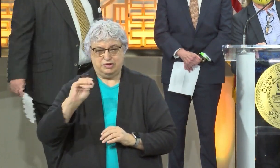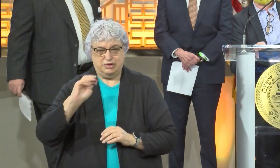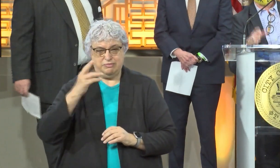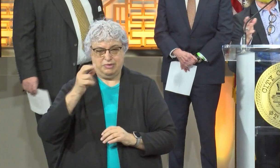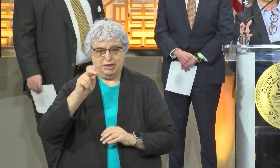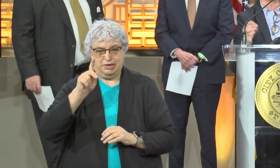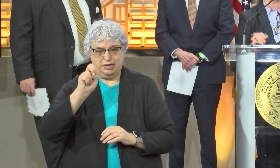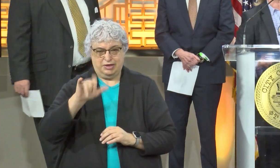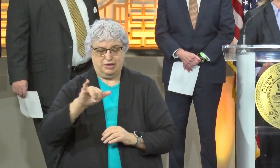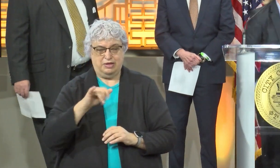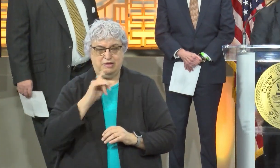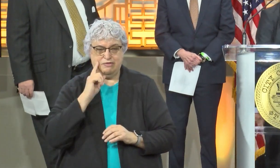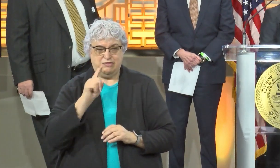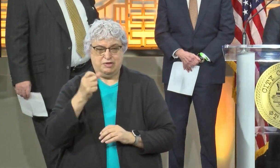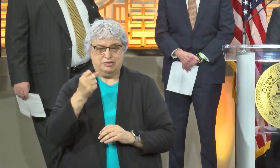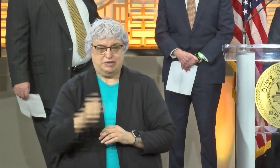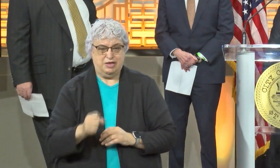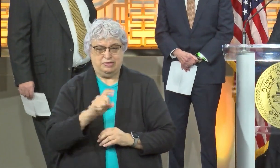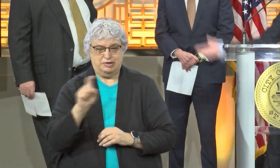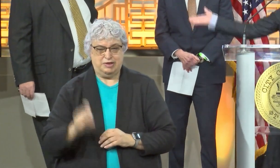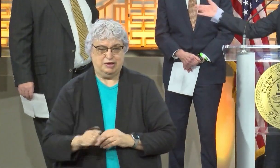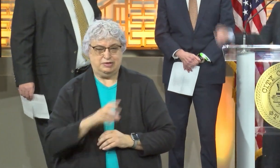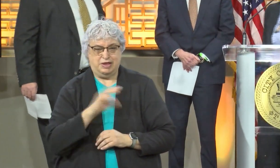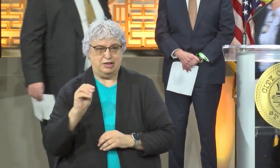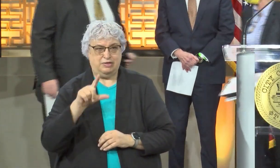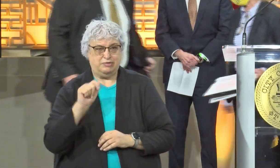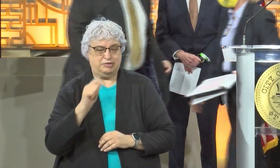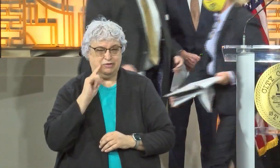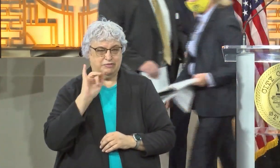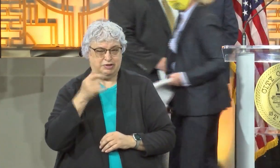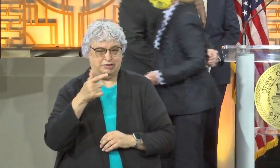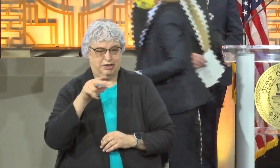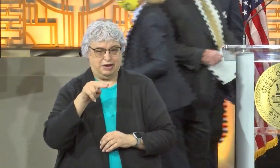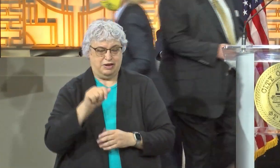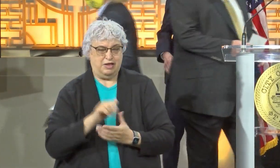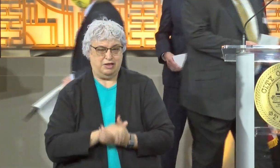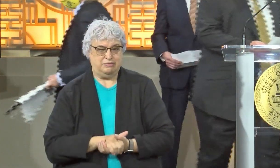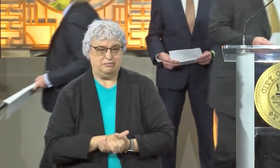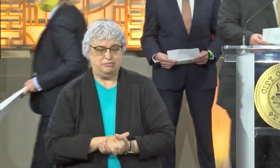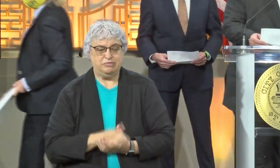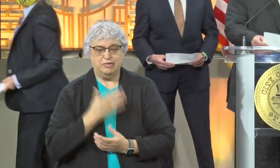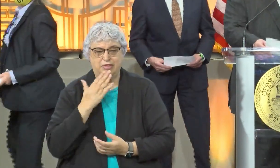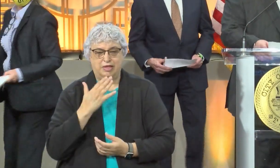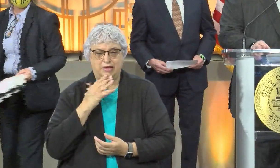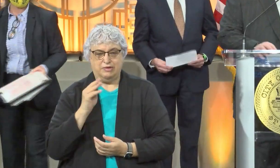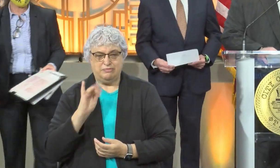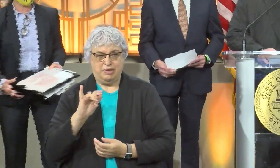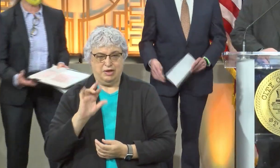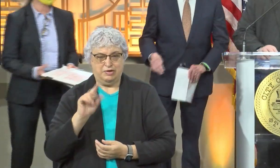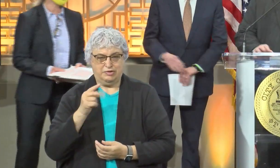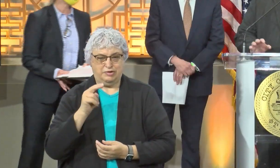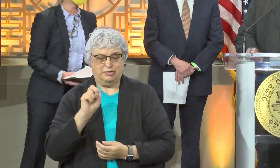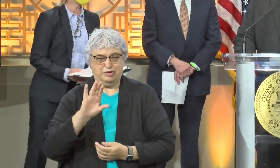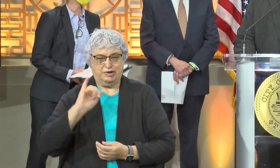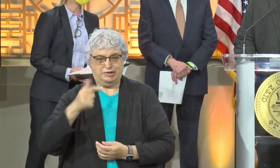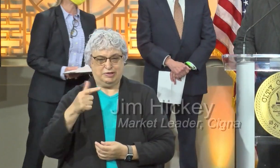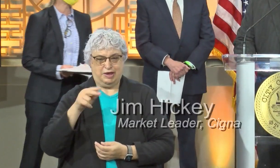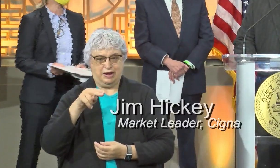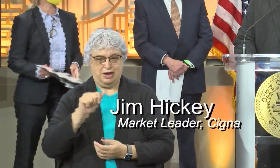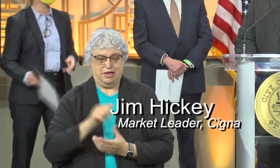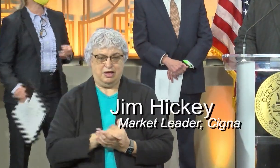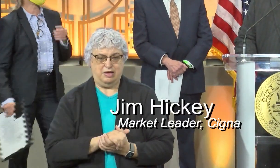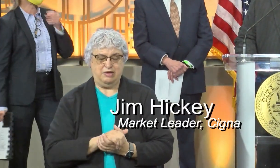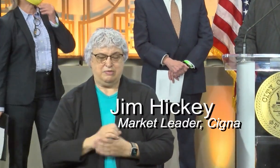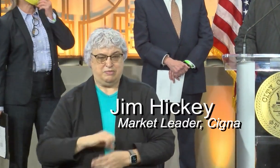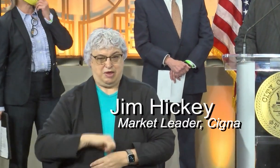Texas and Louisiana for Cigna. Jim? Thank you. Thank you, Mayor Turner. Cigna is